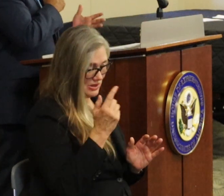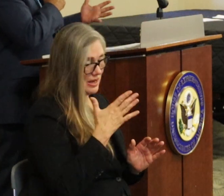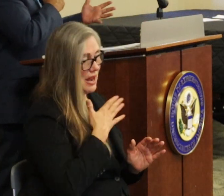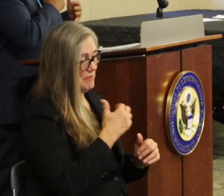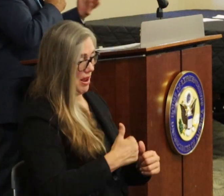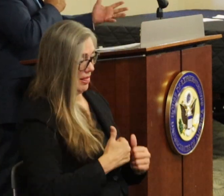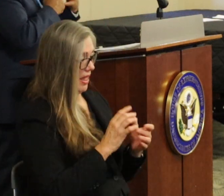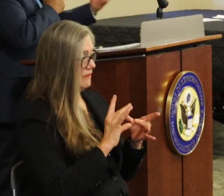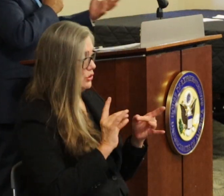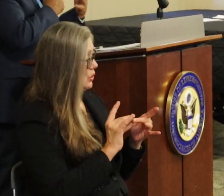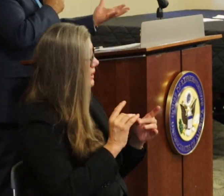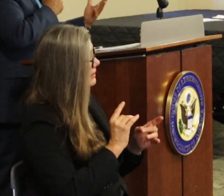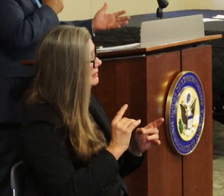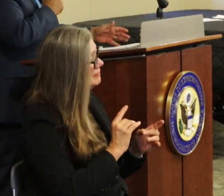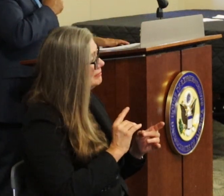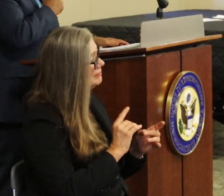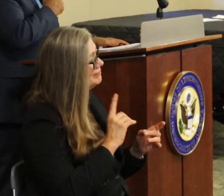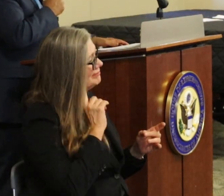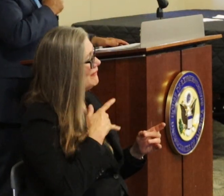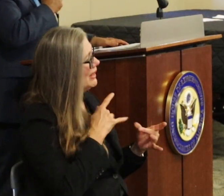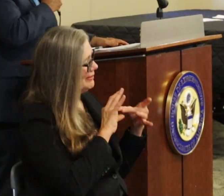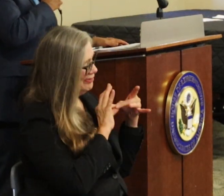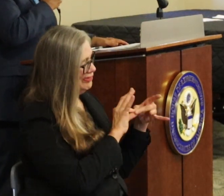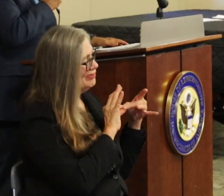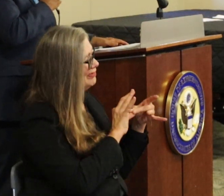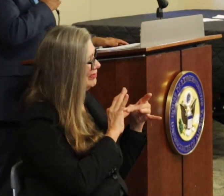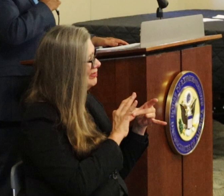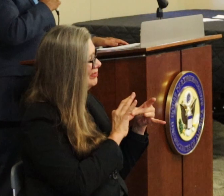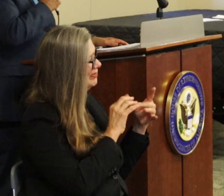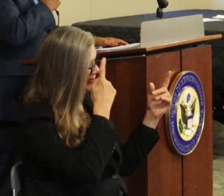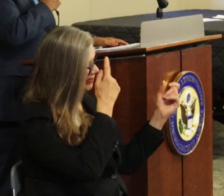story, so you know I can relate. I certainly understand.